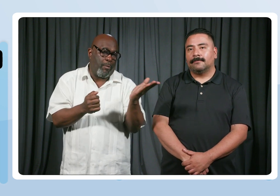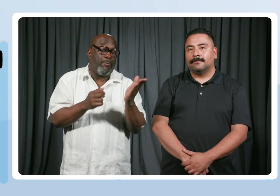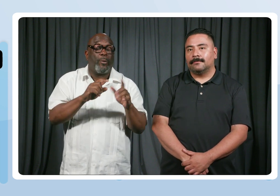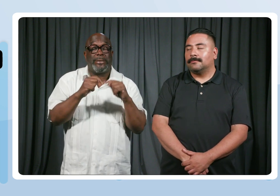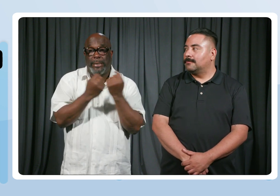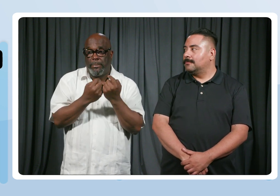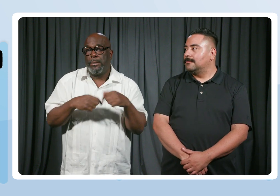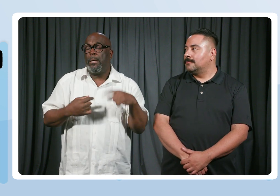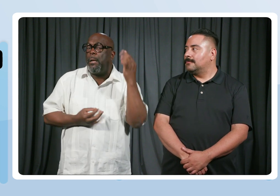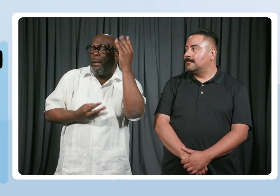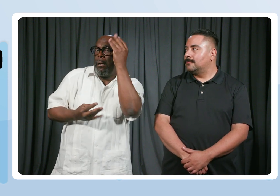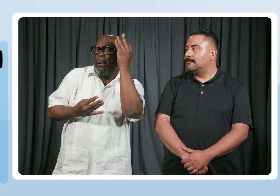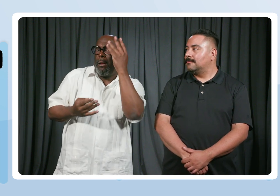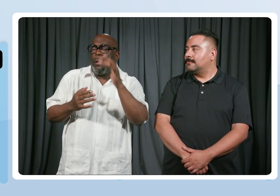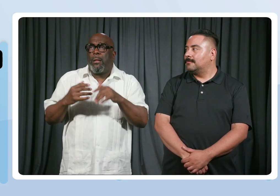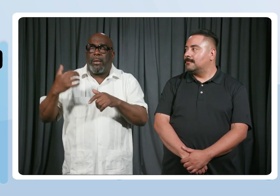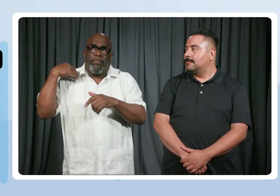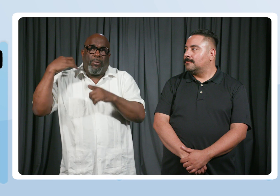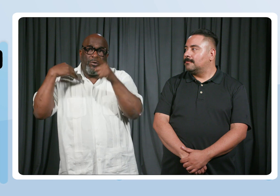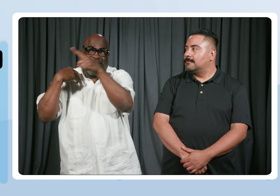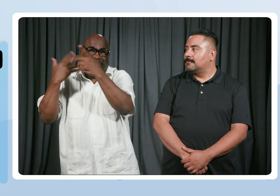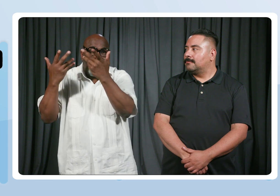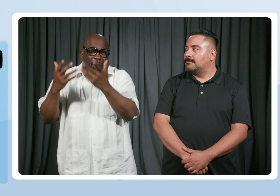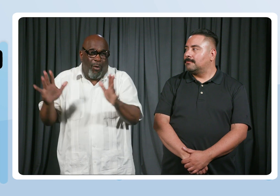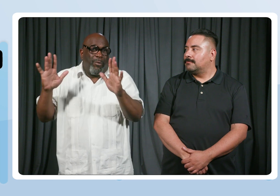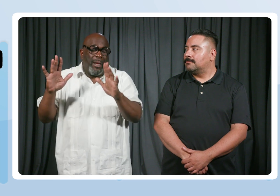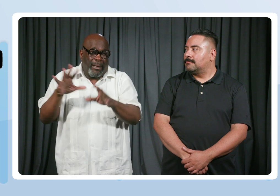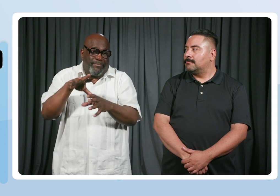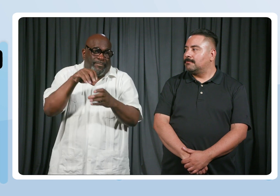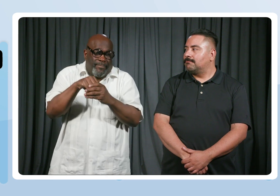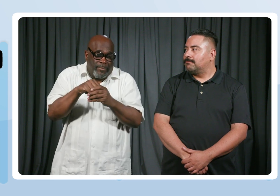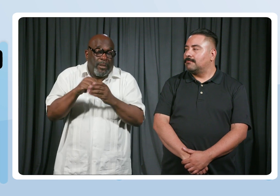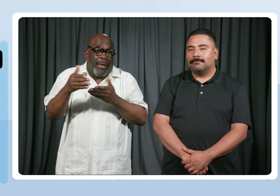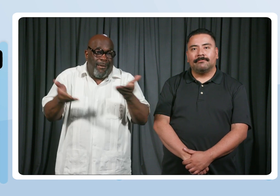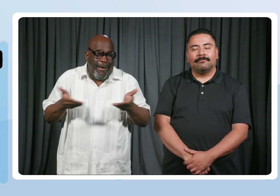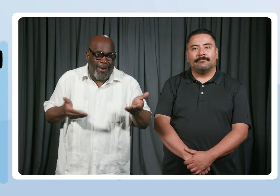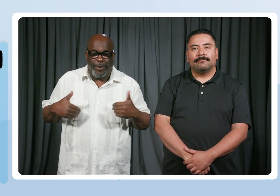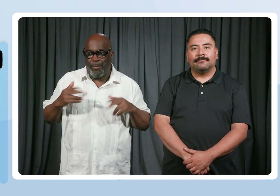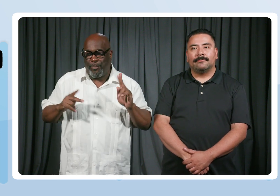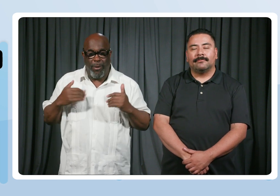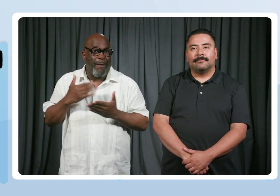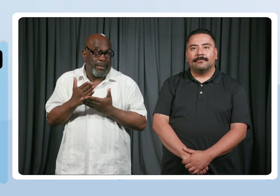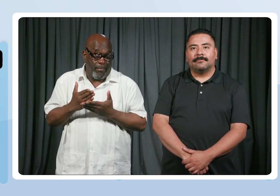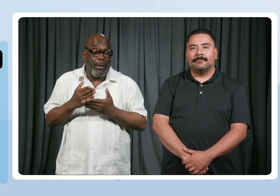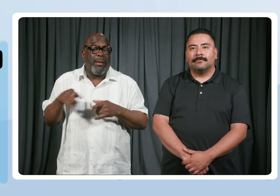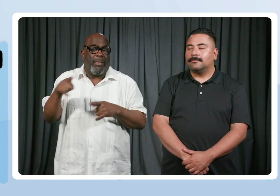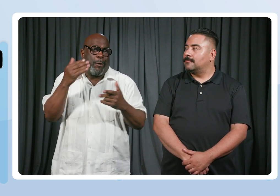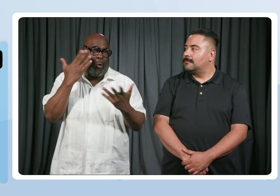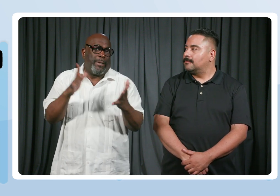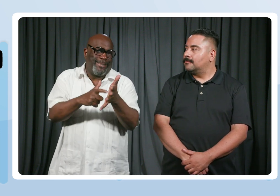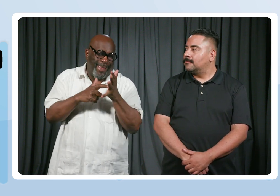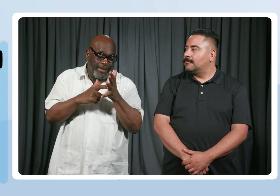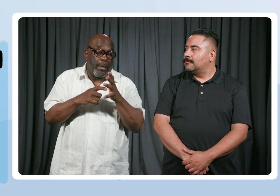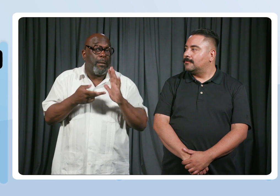order to think about, the employers that are already exemplars. We have employers who hire young people and who know what it takes, which is